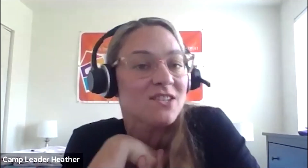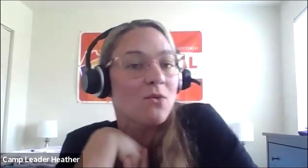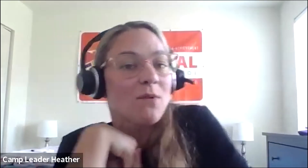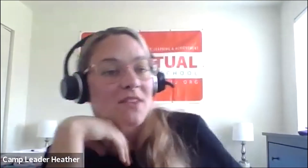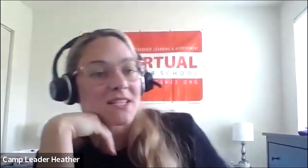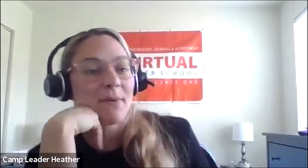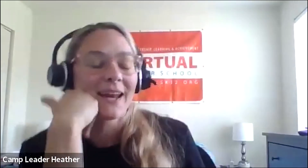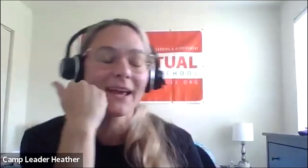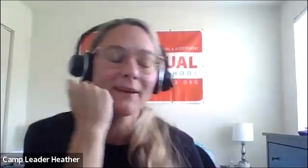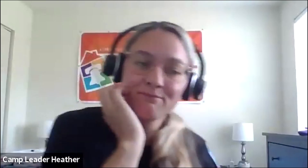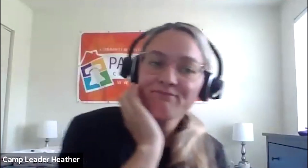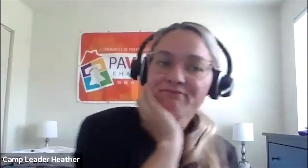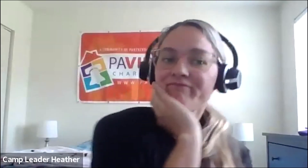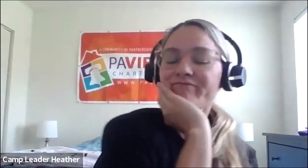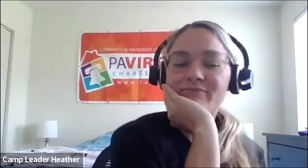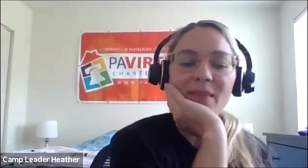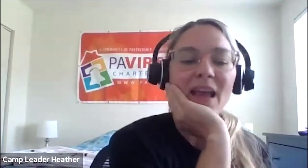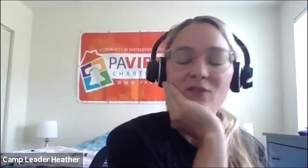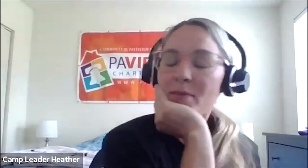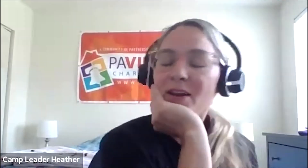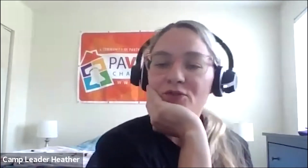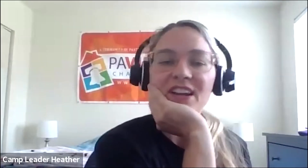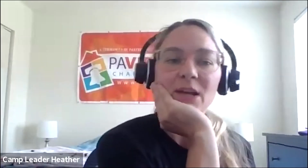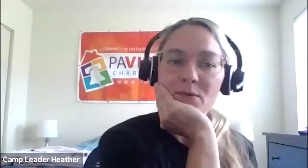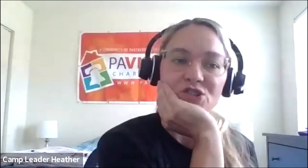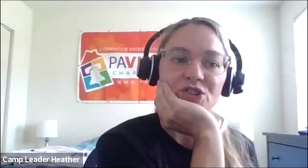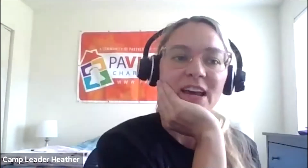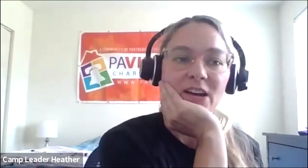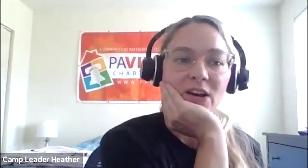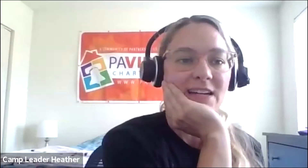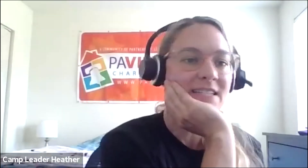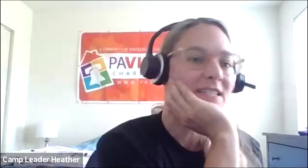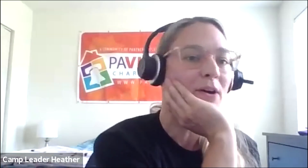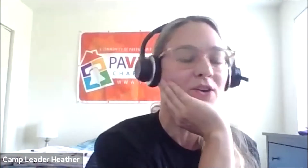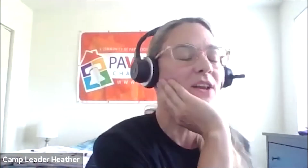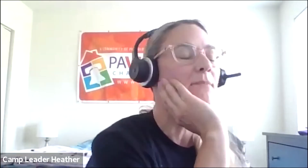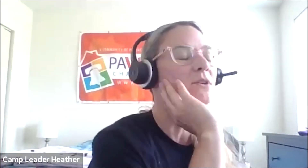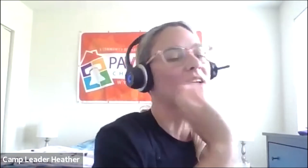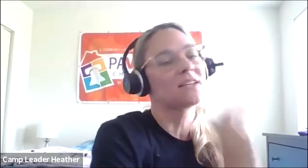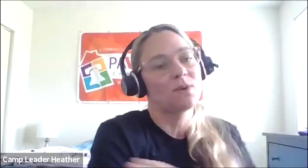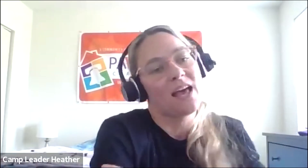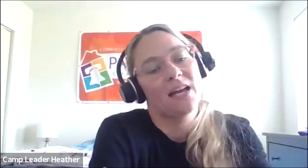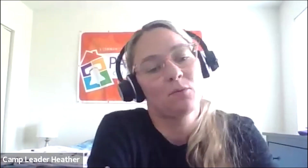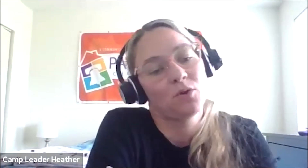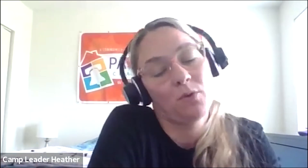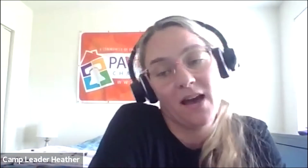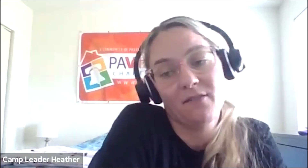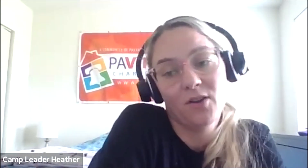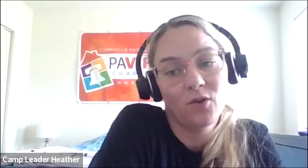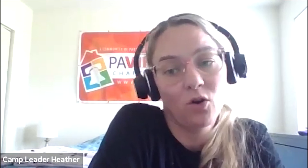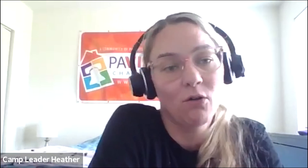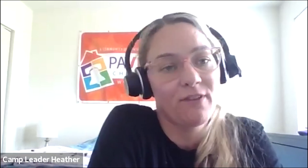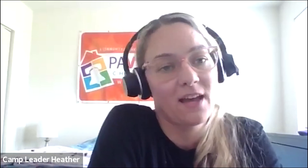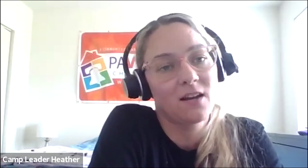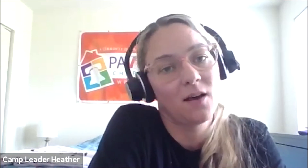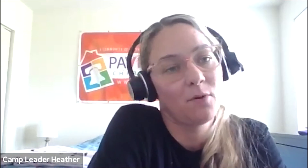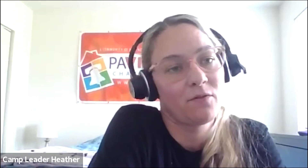still with us, buddy? Everybody really wants you to get on and spell your name or tell us what animal you have. You have a whole fan club over